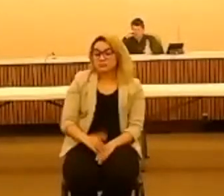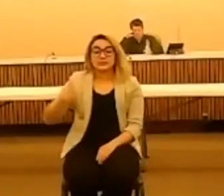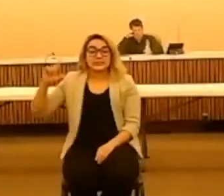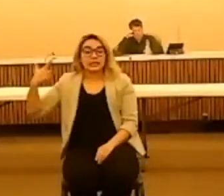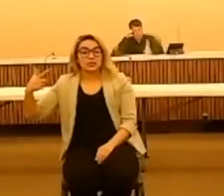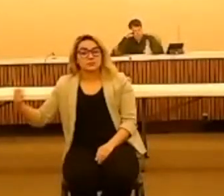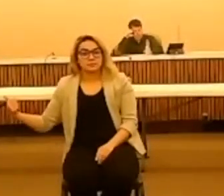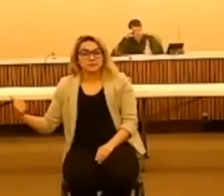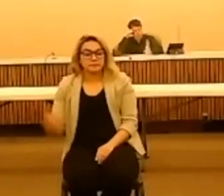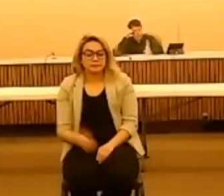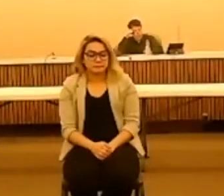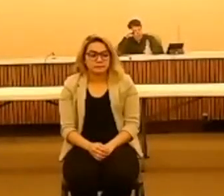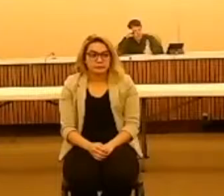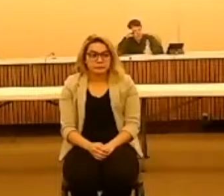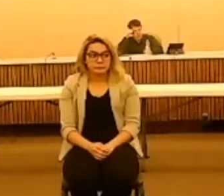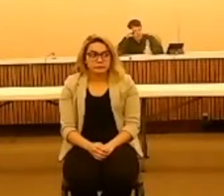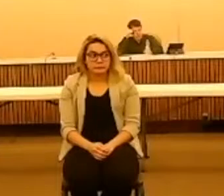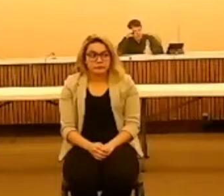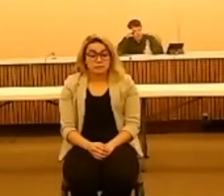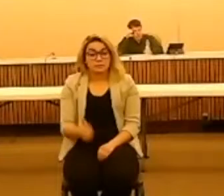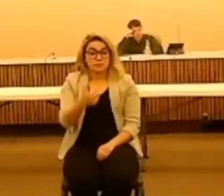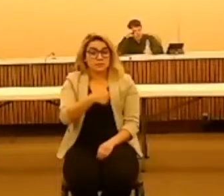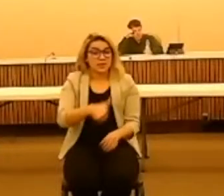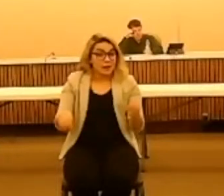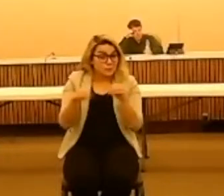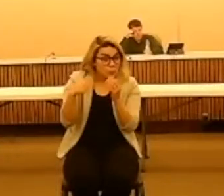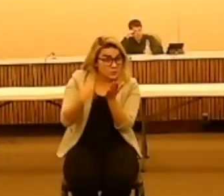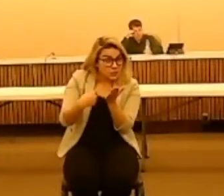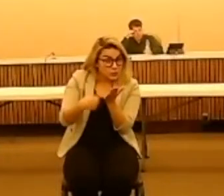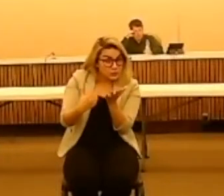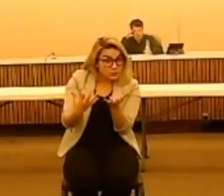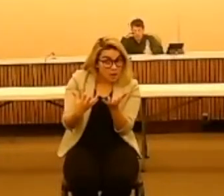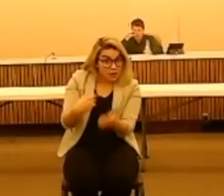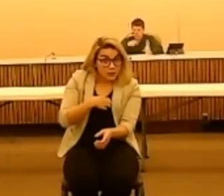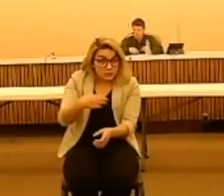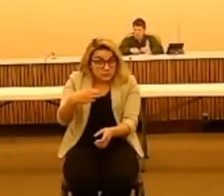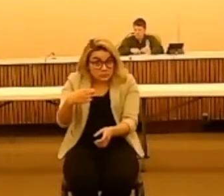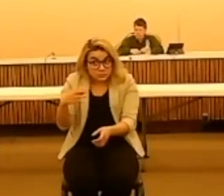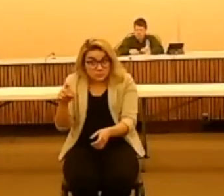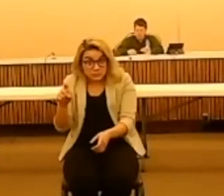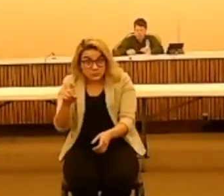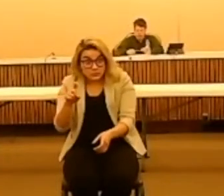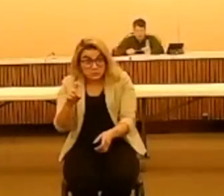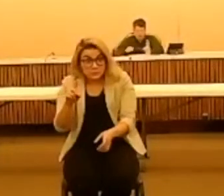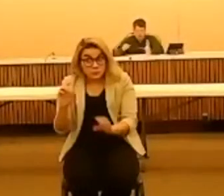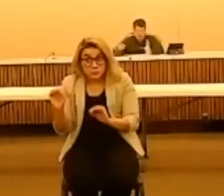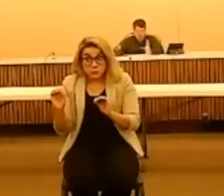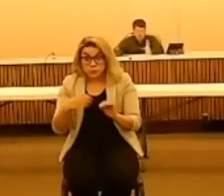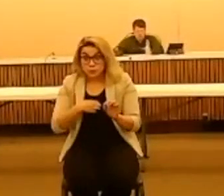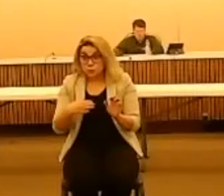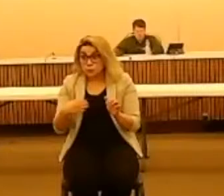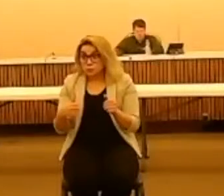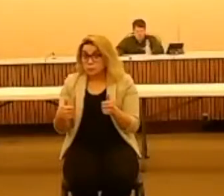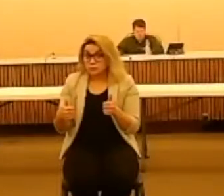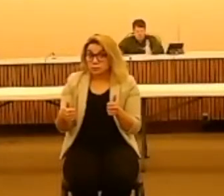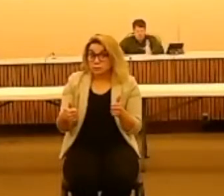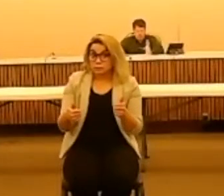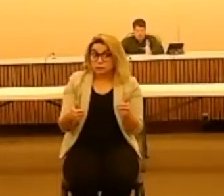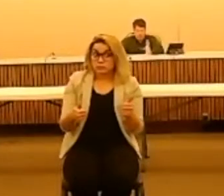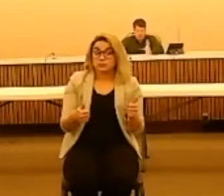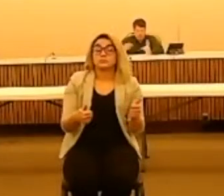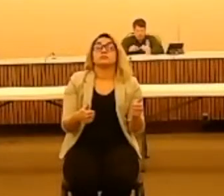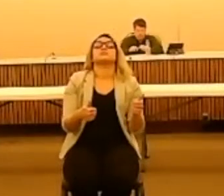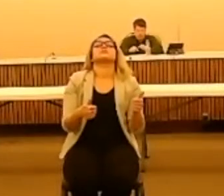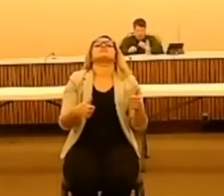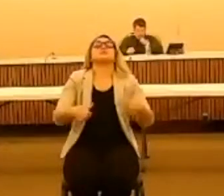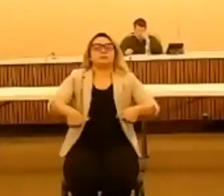Seconded. Any further discussion? Any objections? Hearing no objections. The public hearing